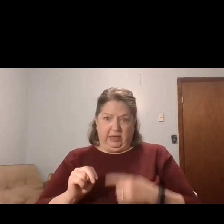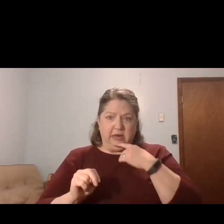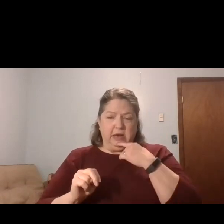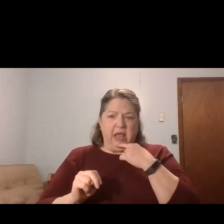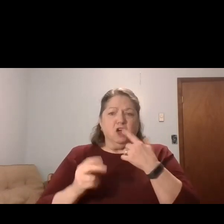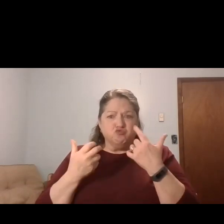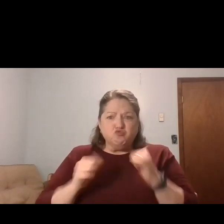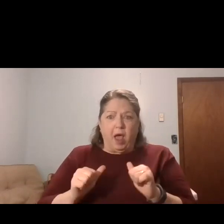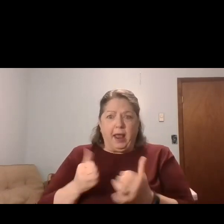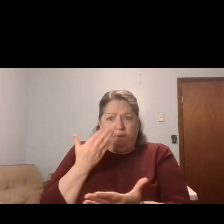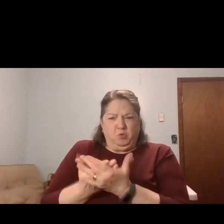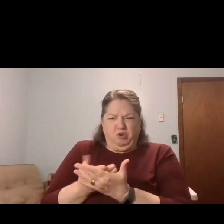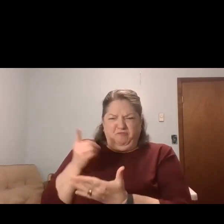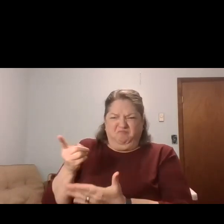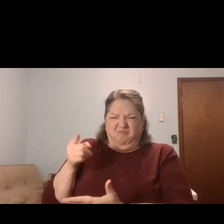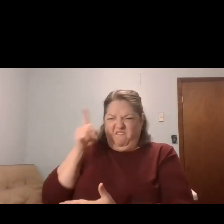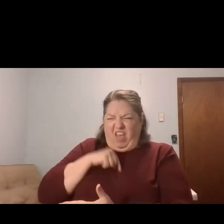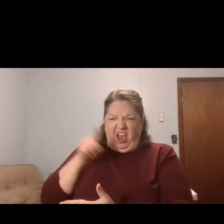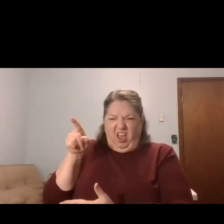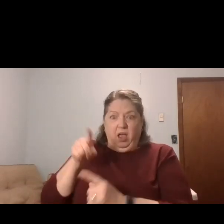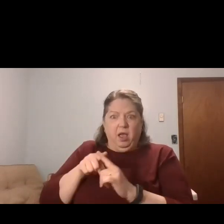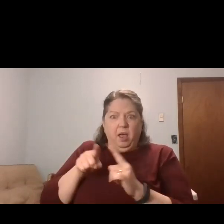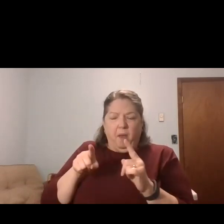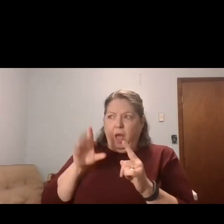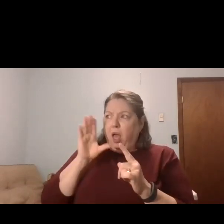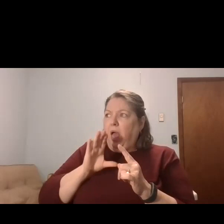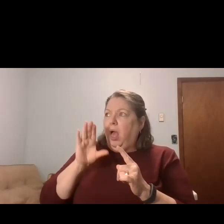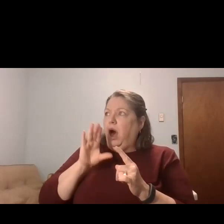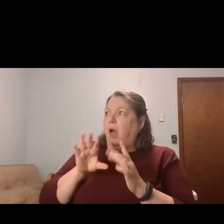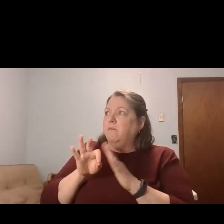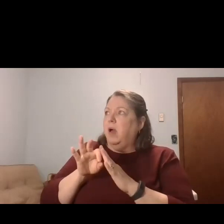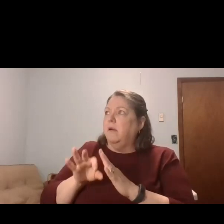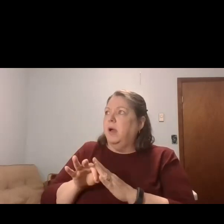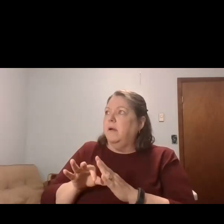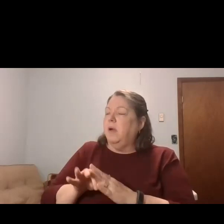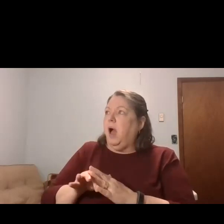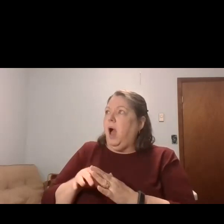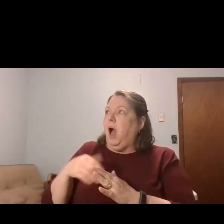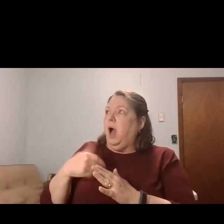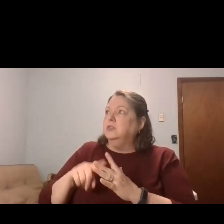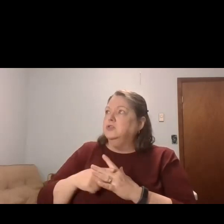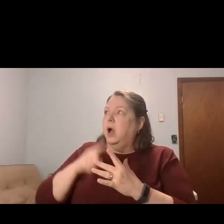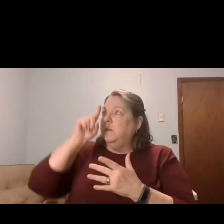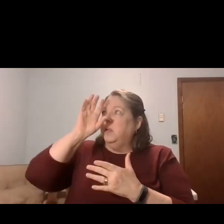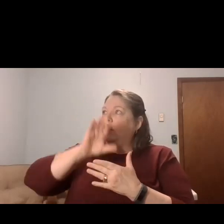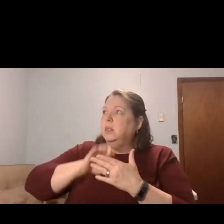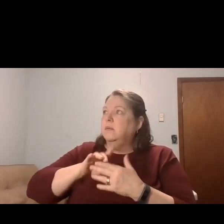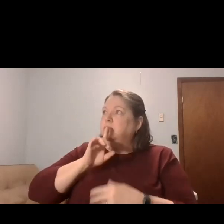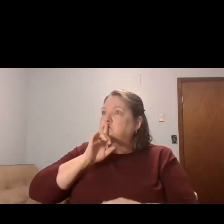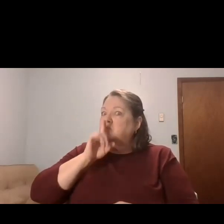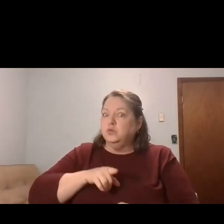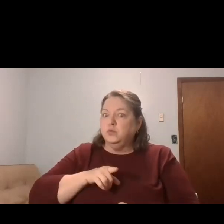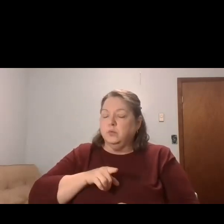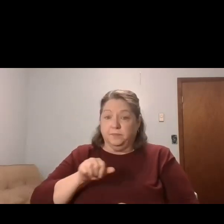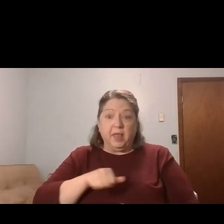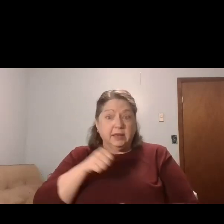Stone? I recommend, if you have any questions on the resurrection of Jesus, there's a good book to get. C.S. Lewis was another one. He was